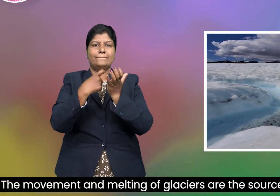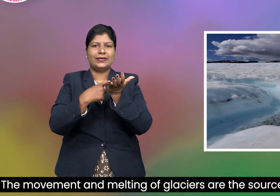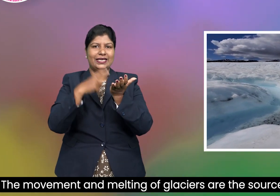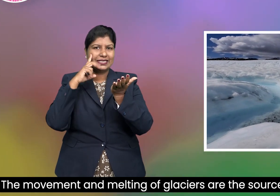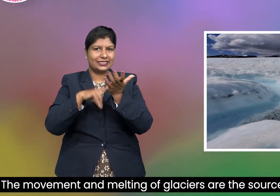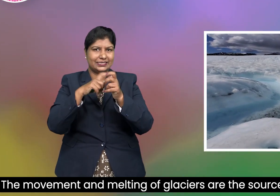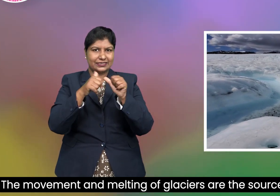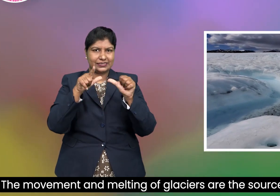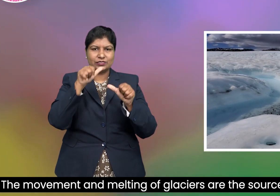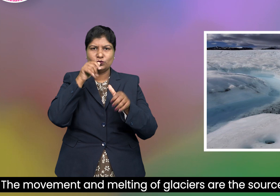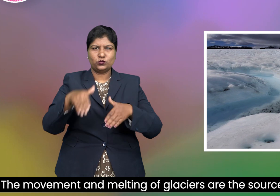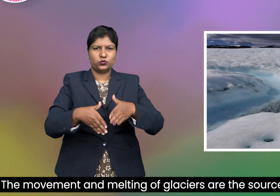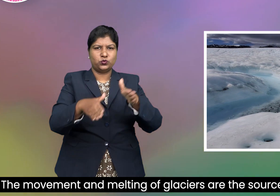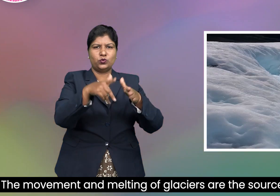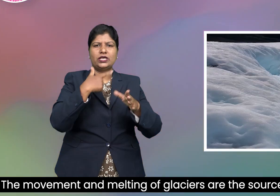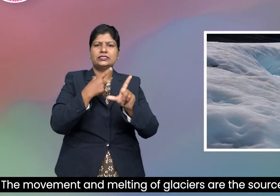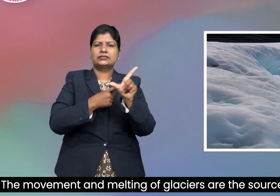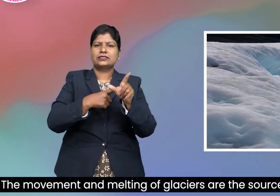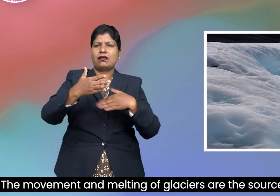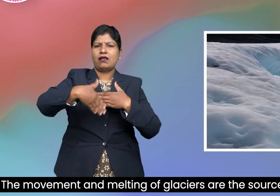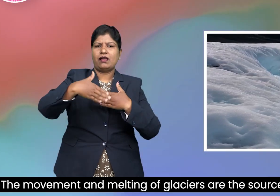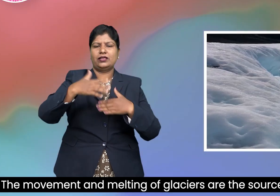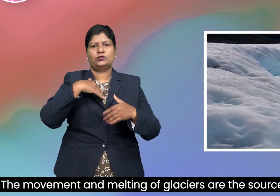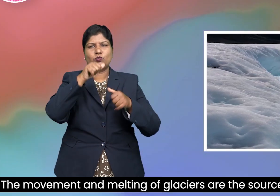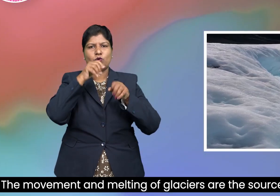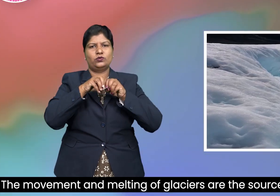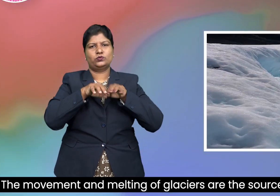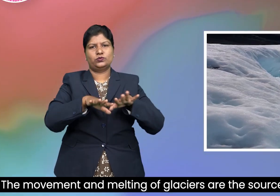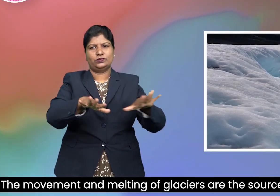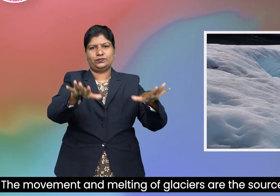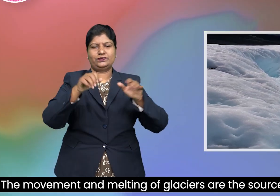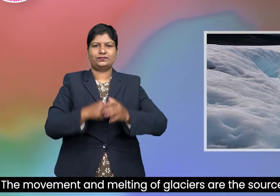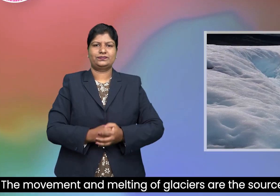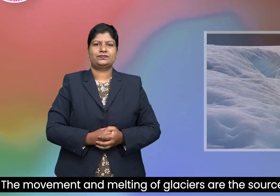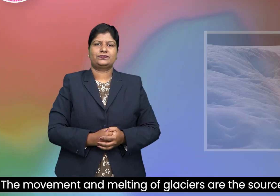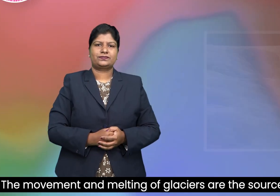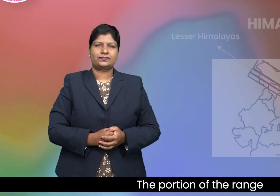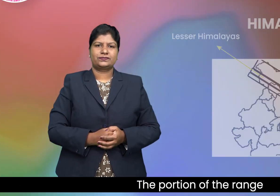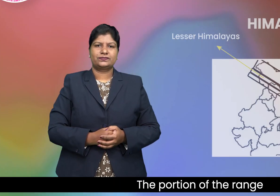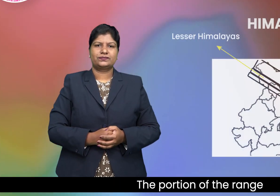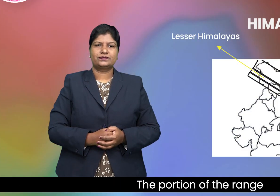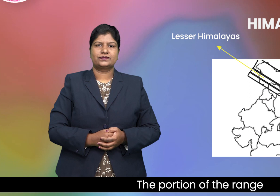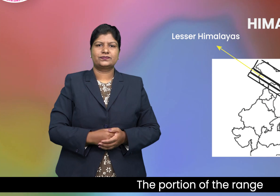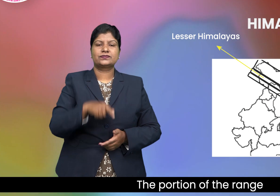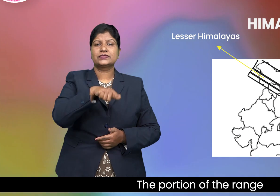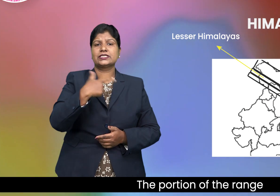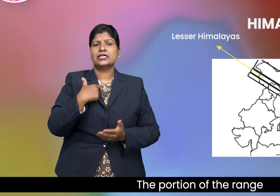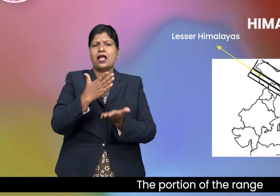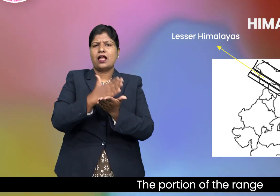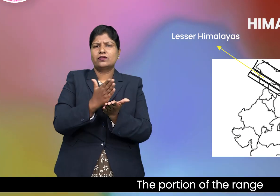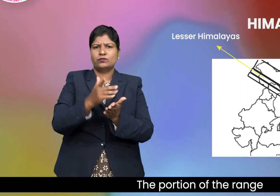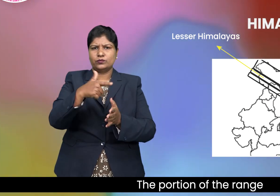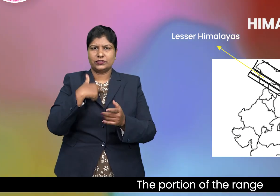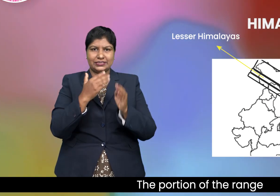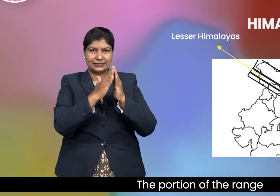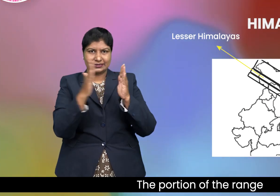the portion of the range